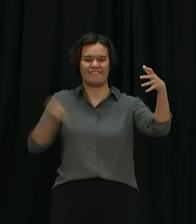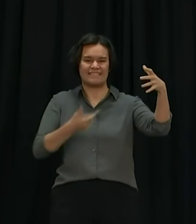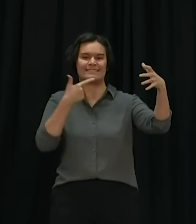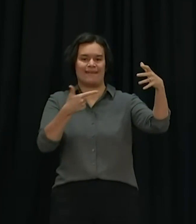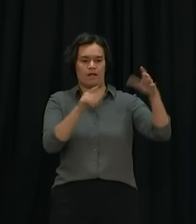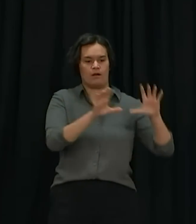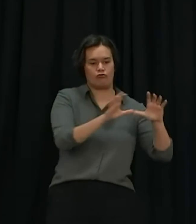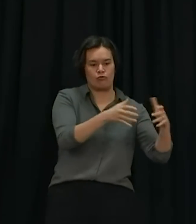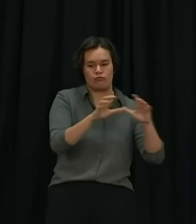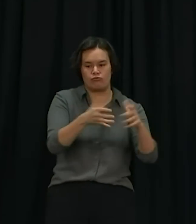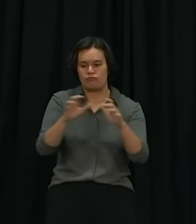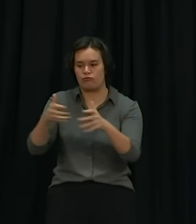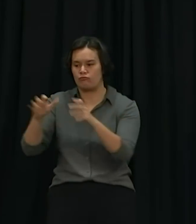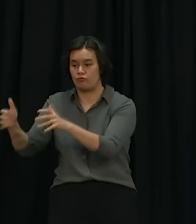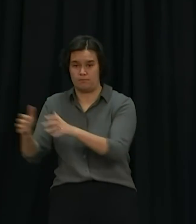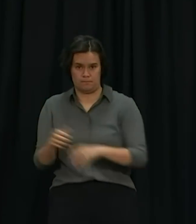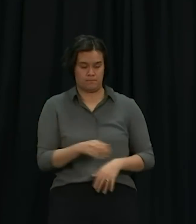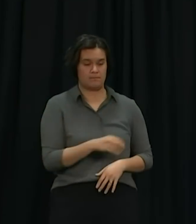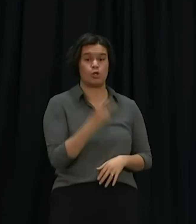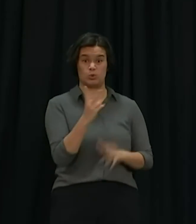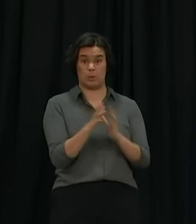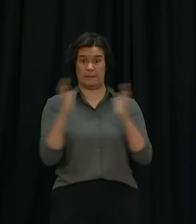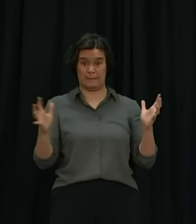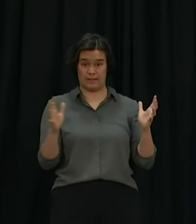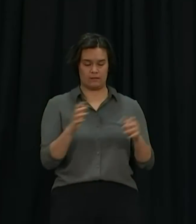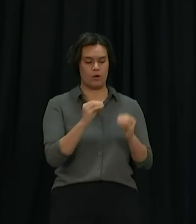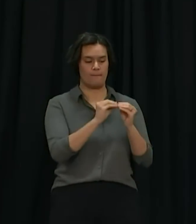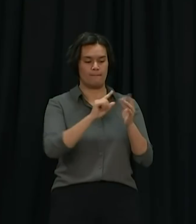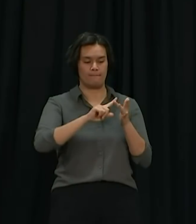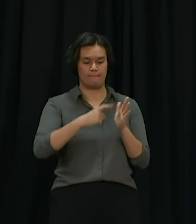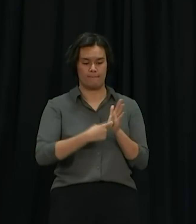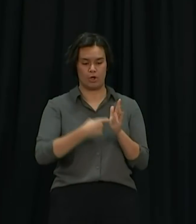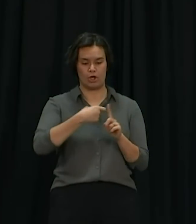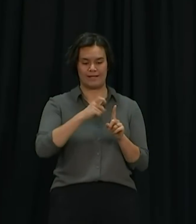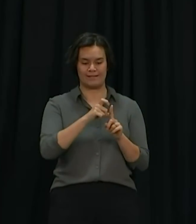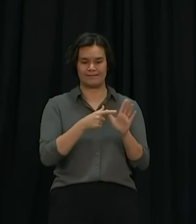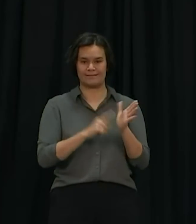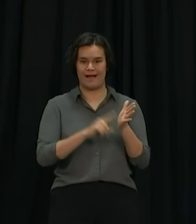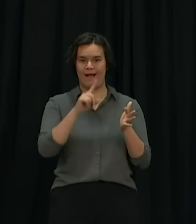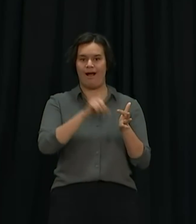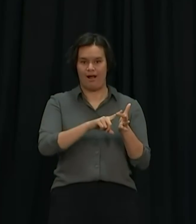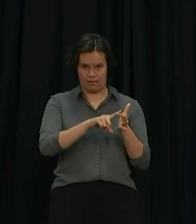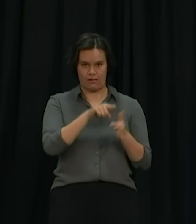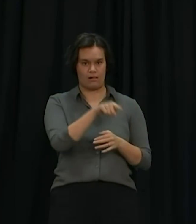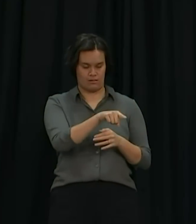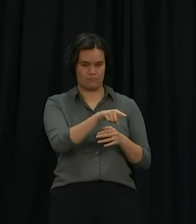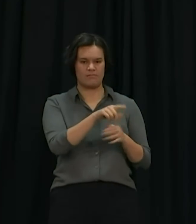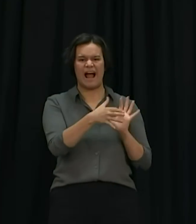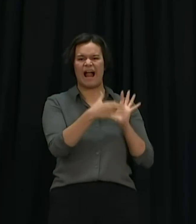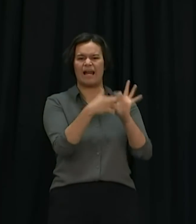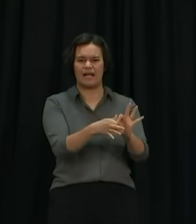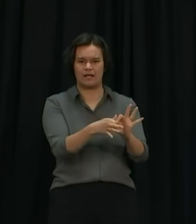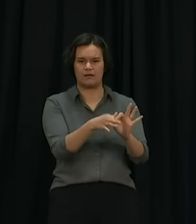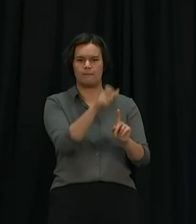2 largest being the ones we've talked about previously, the Birkdale Social Network, associated with Case A, that has 68